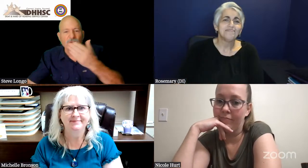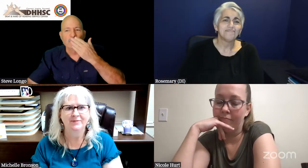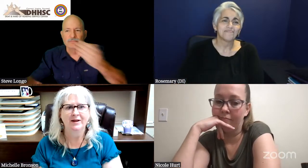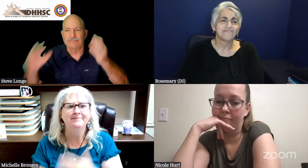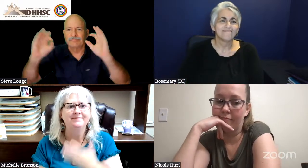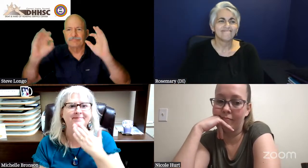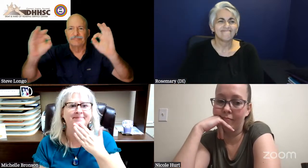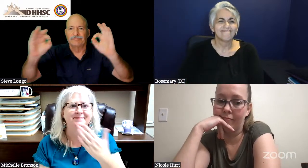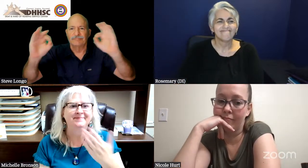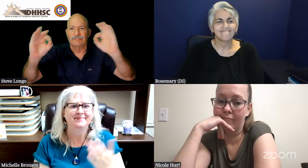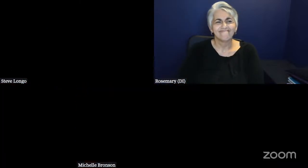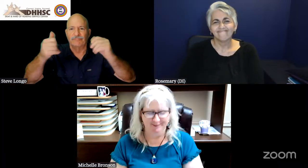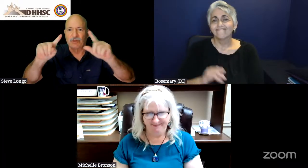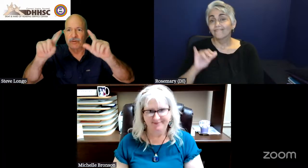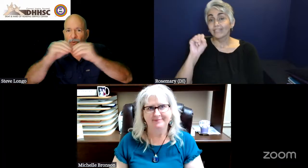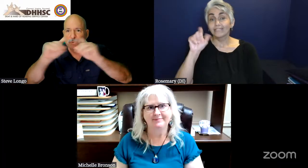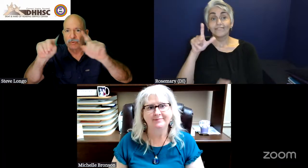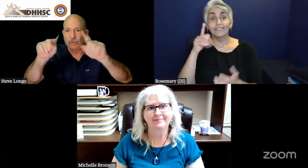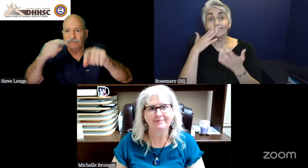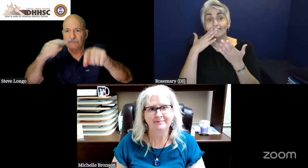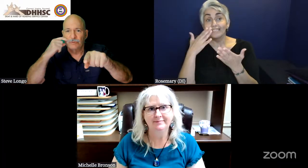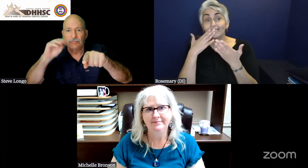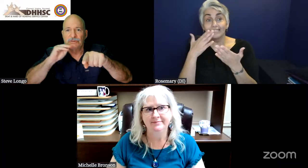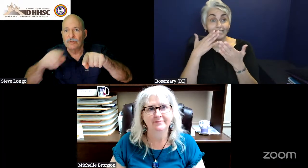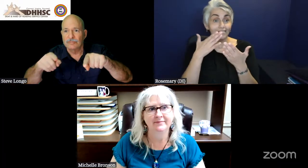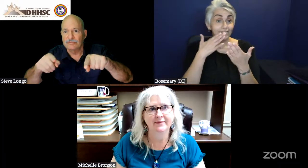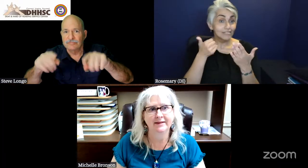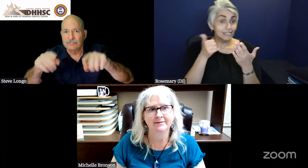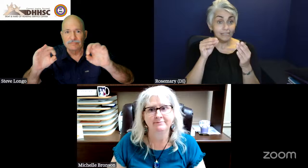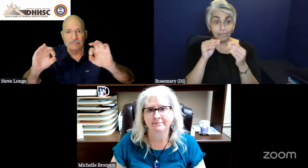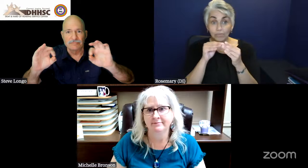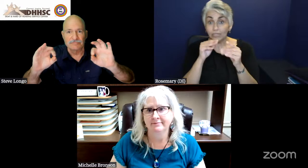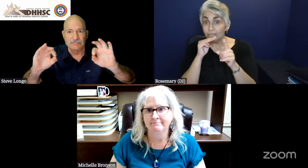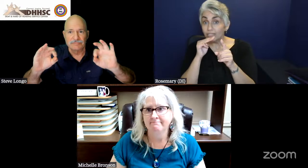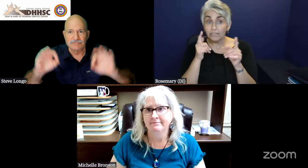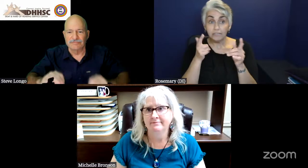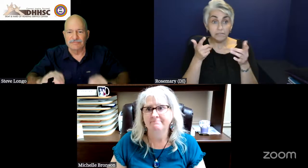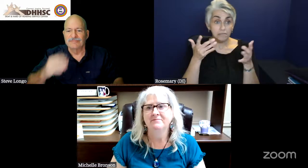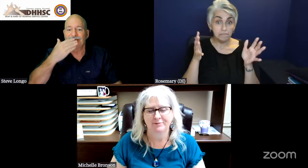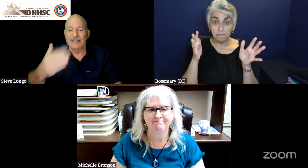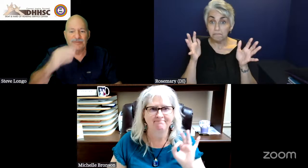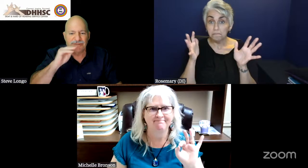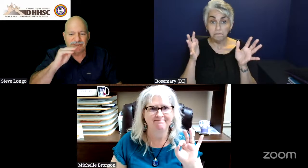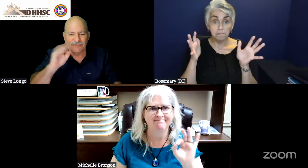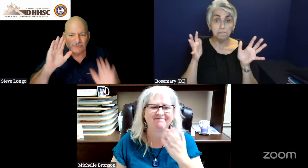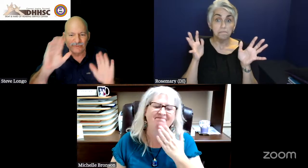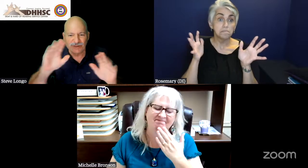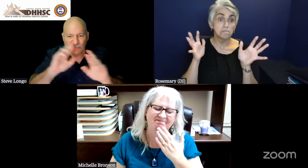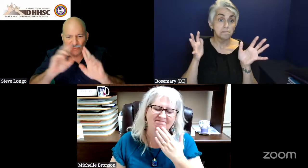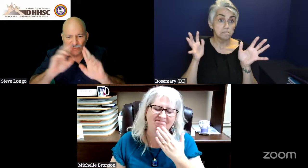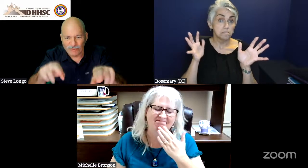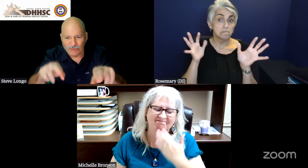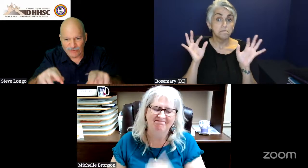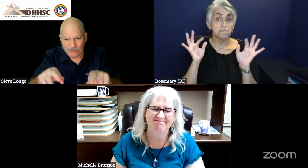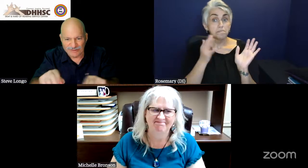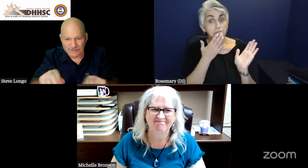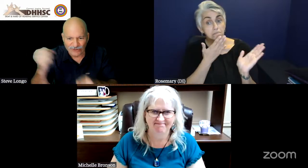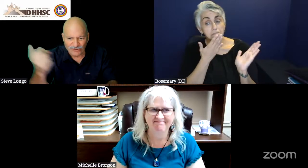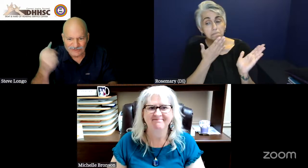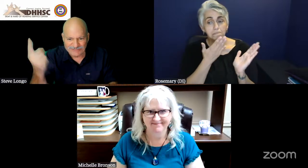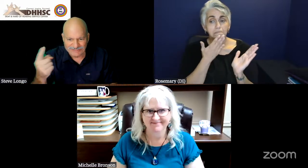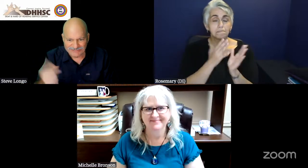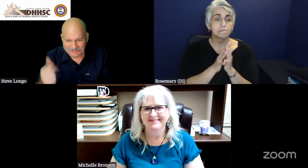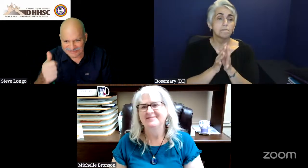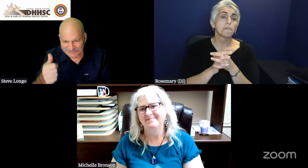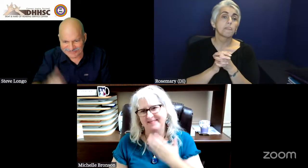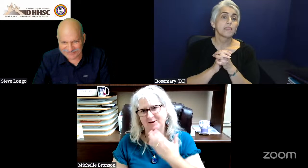could. Nicole is saying, thank you for sharing that. And Steve is saying, thank you. Is there anything else, Michelle? Michelle's saying, nope,